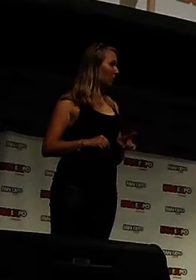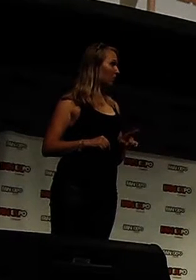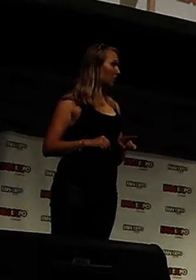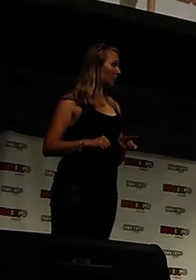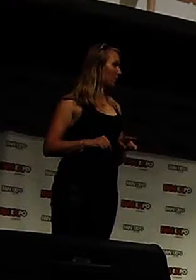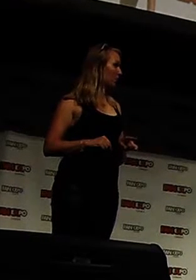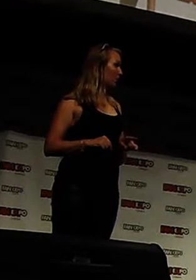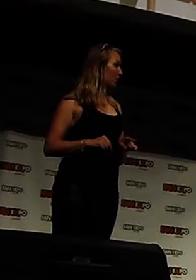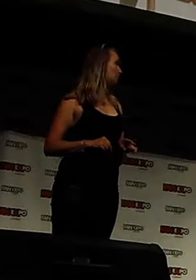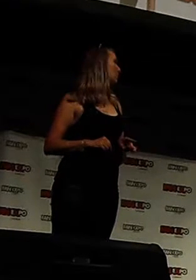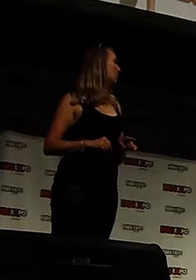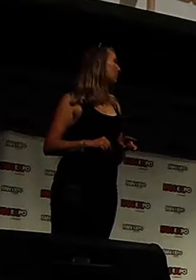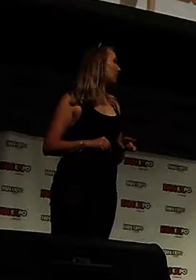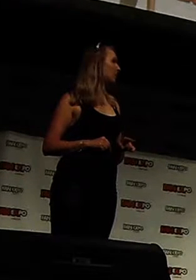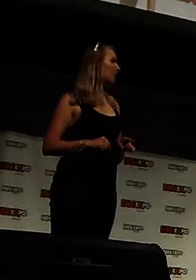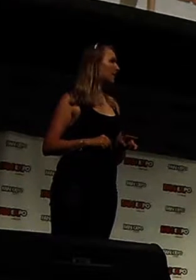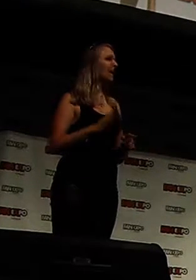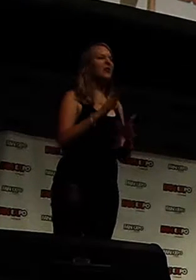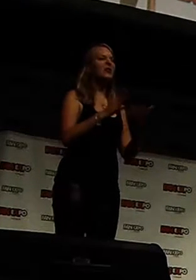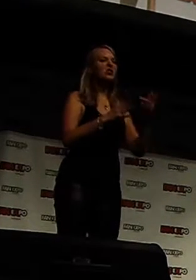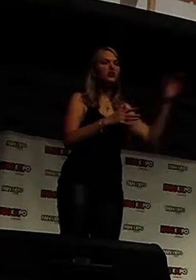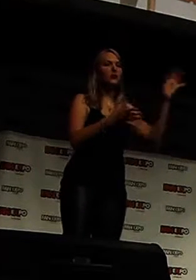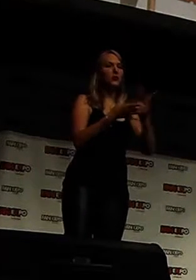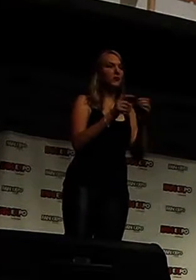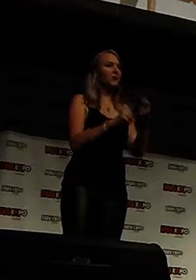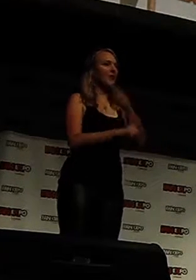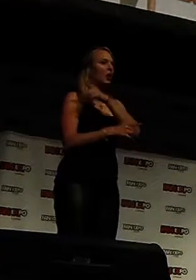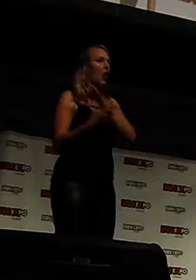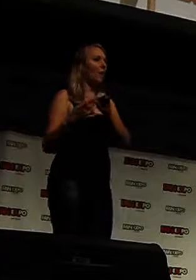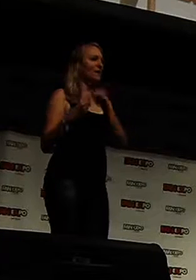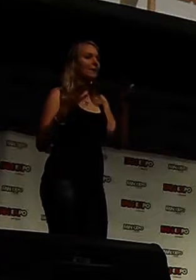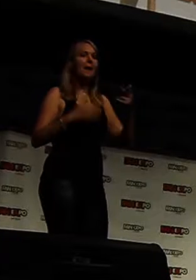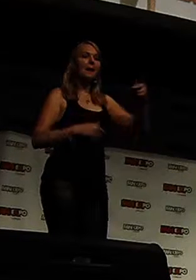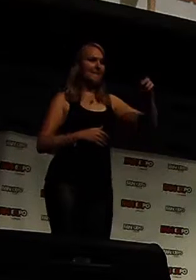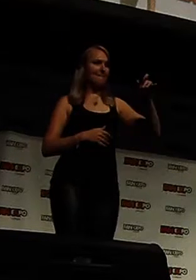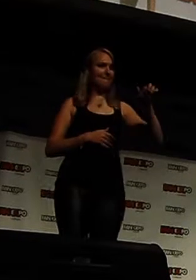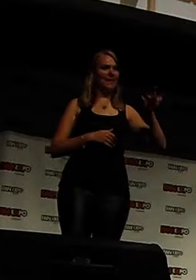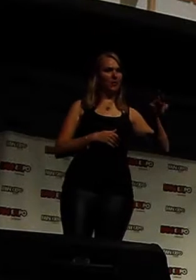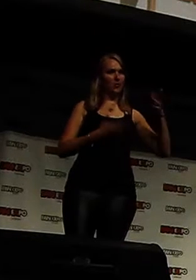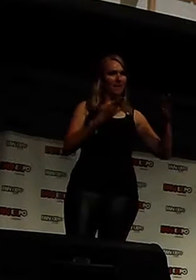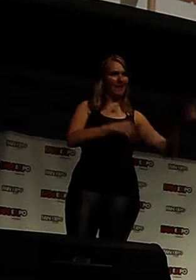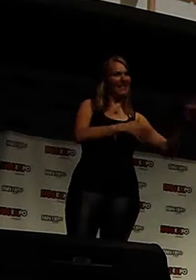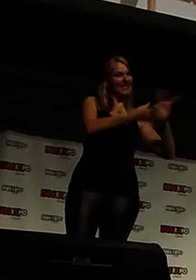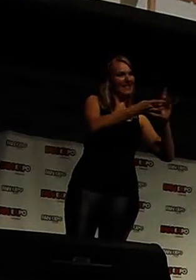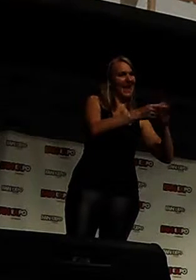Did I? It was kind of a throw off comment. Was it Peter who said it, making fun of me, maybe?